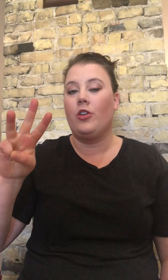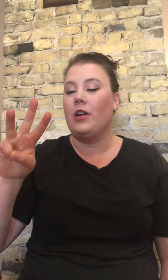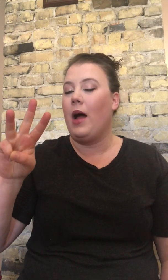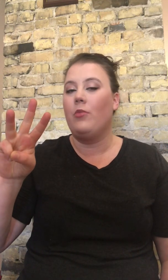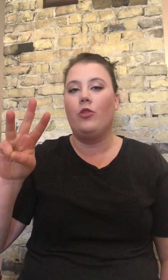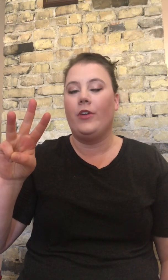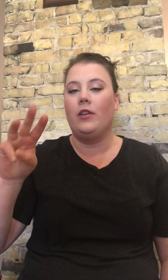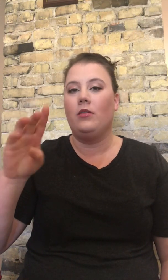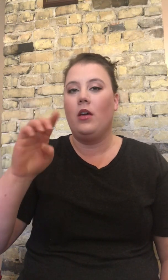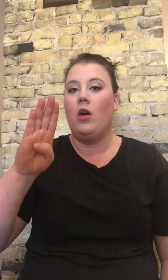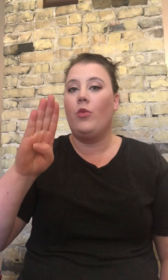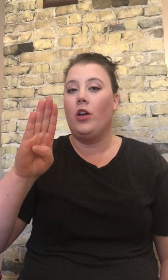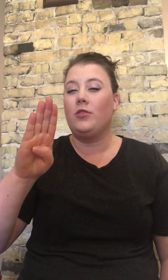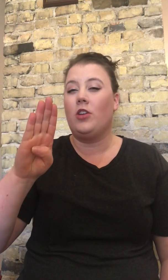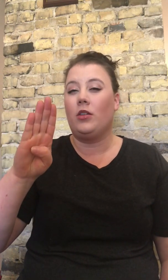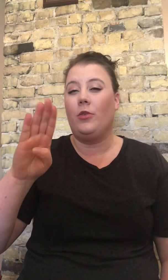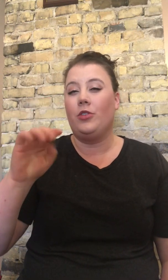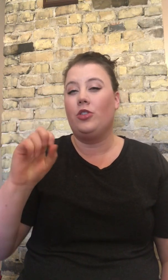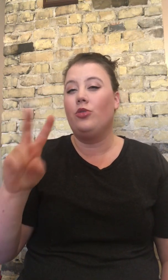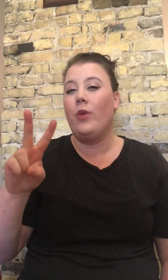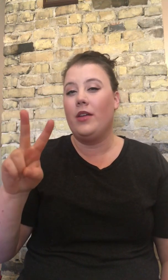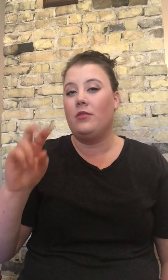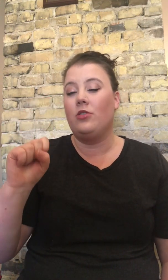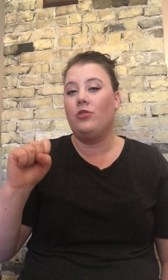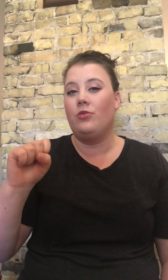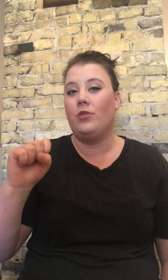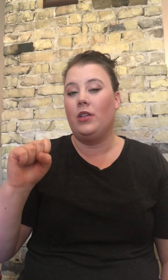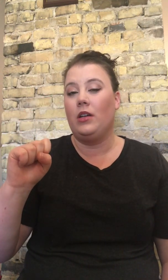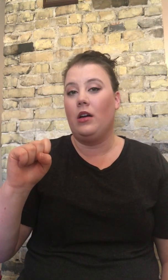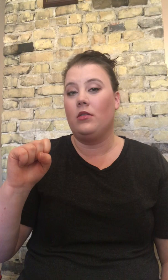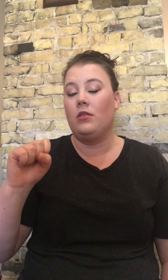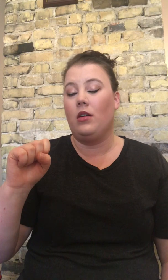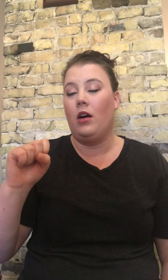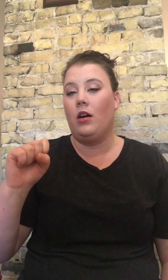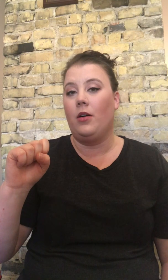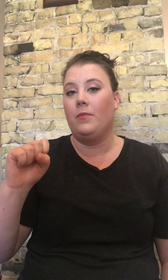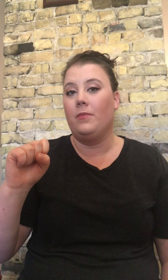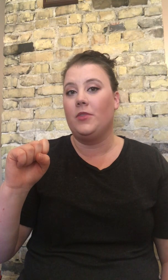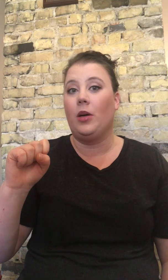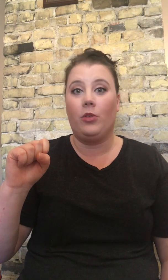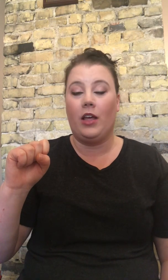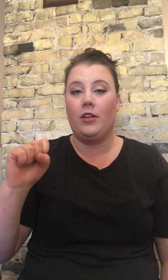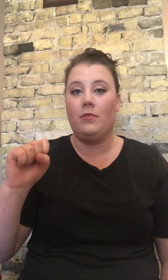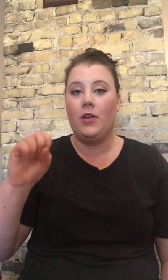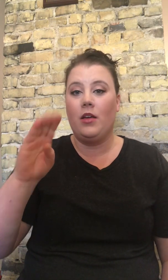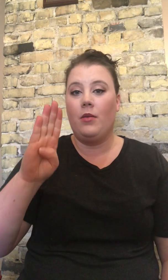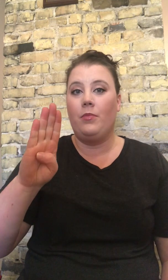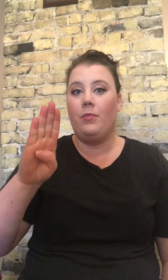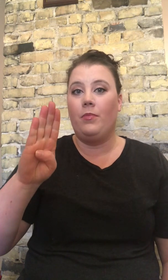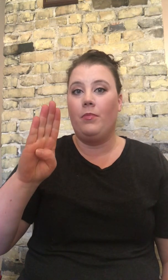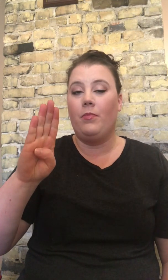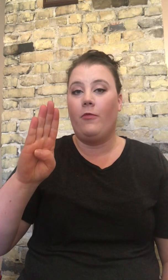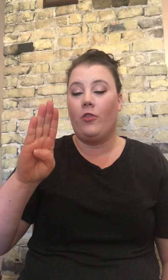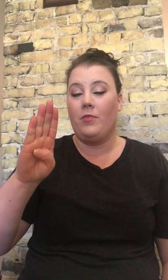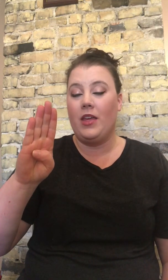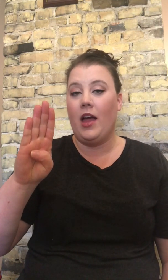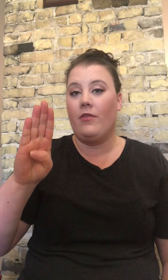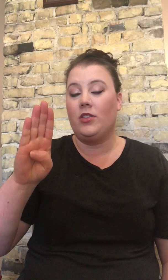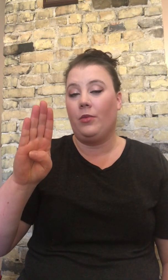not moving. We also talked about the 2 ways to do the double letter. For me, I have a double letter